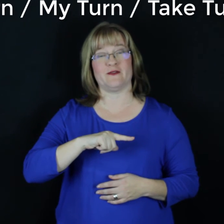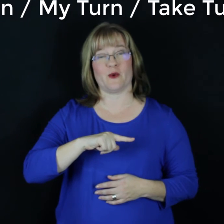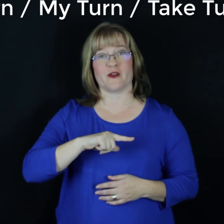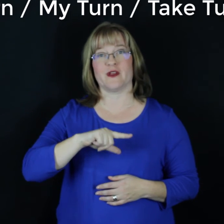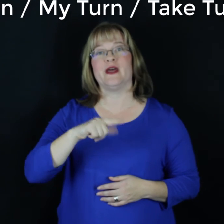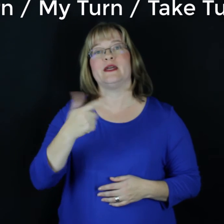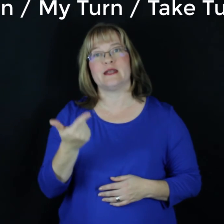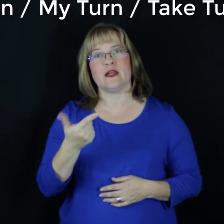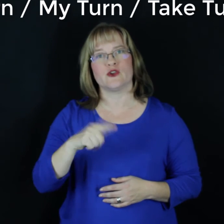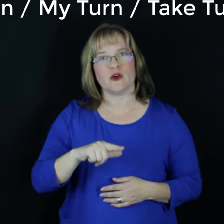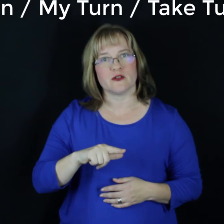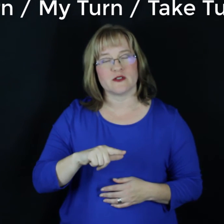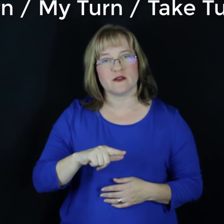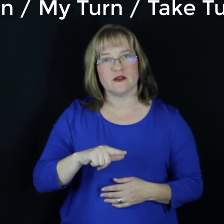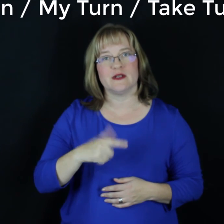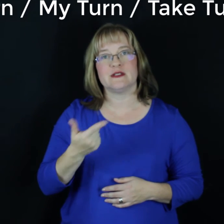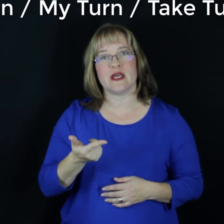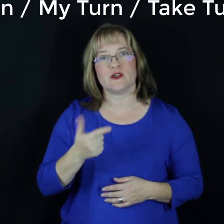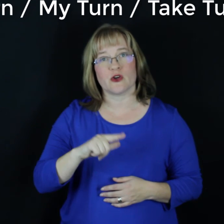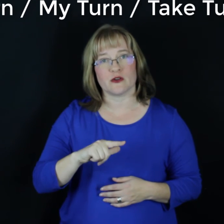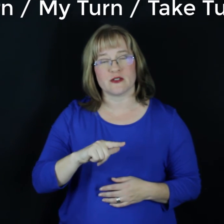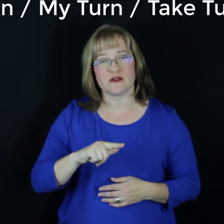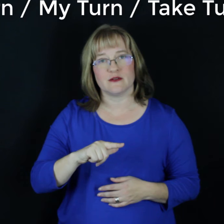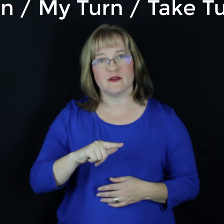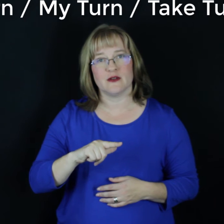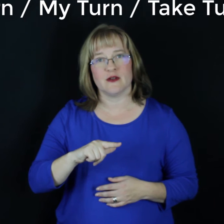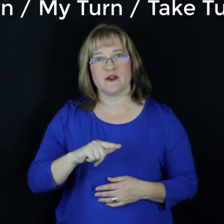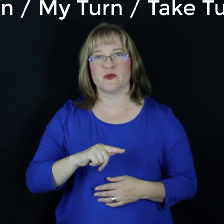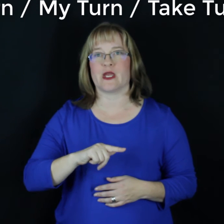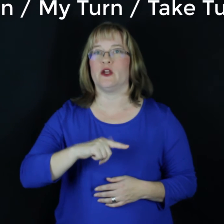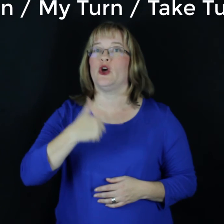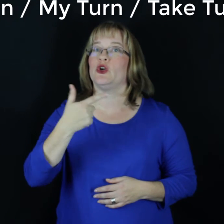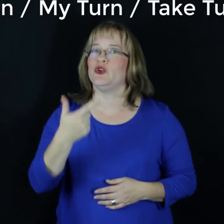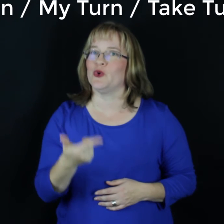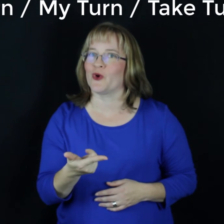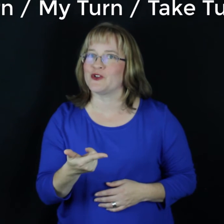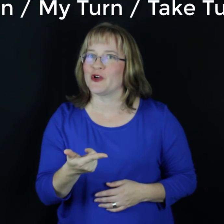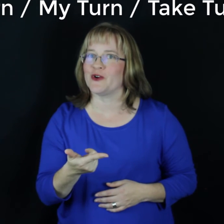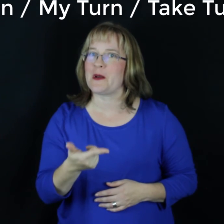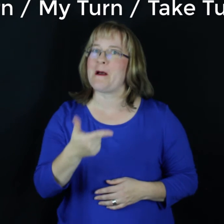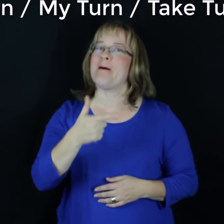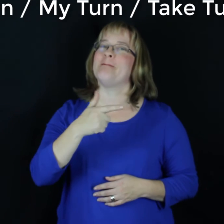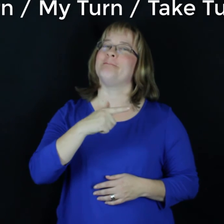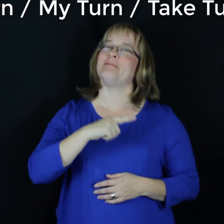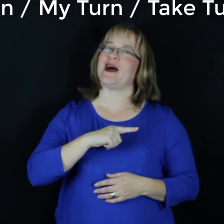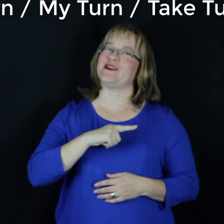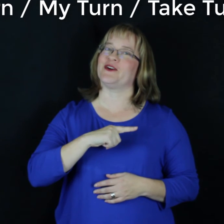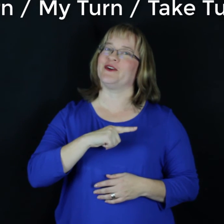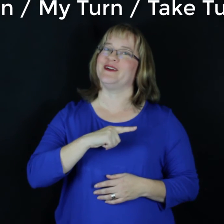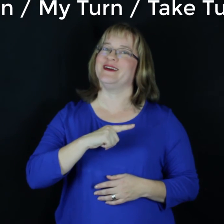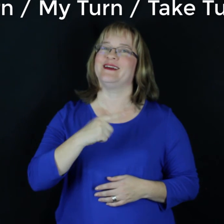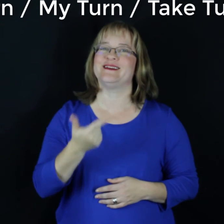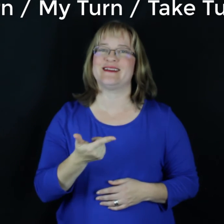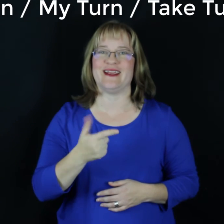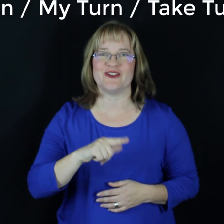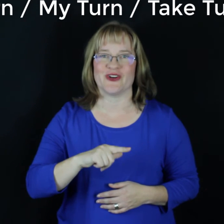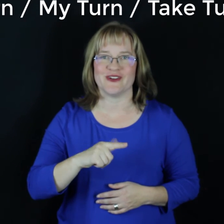forth. Take turns. Take turns. So again, your turn. My turn. Take